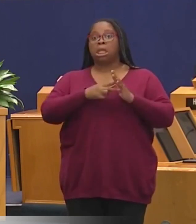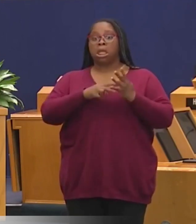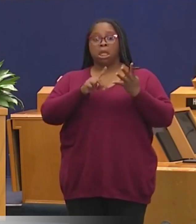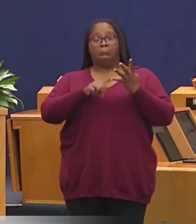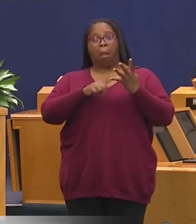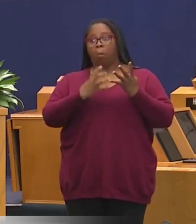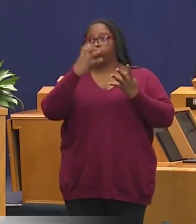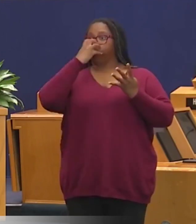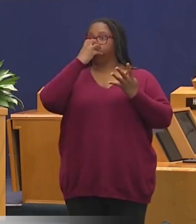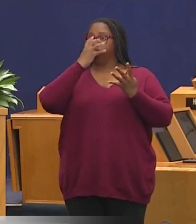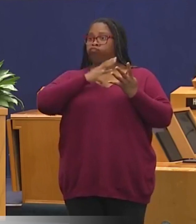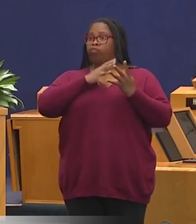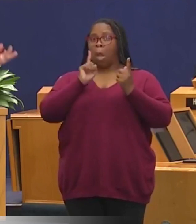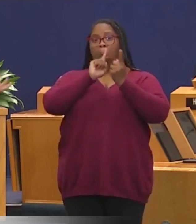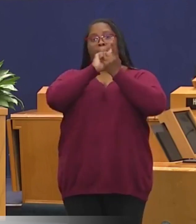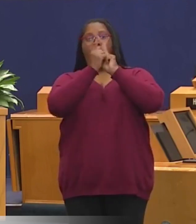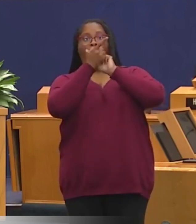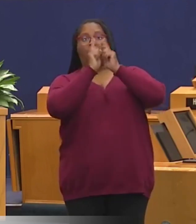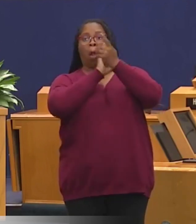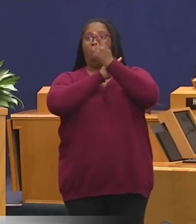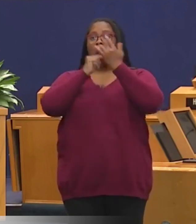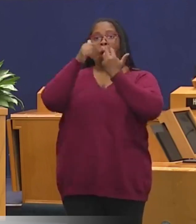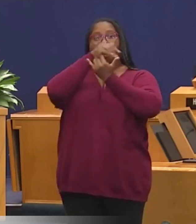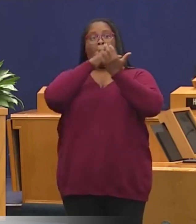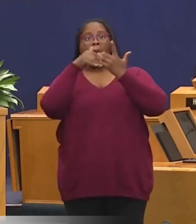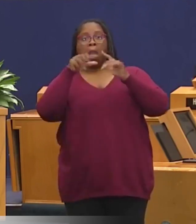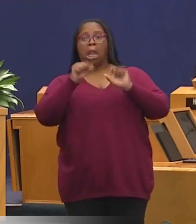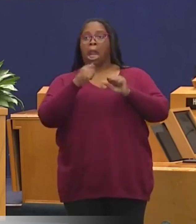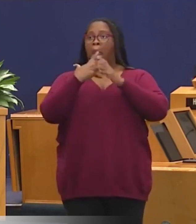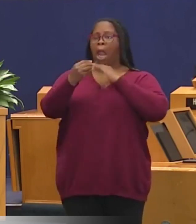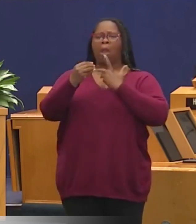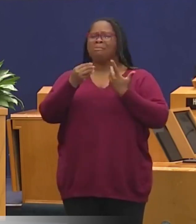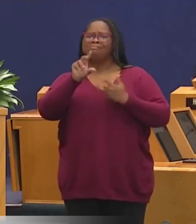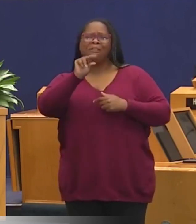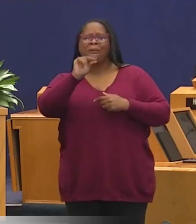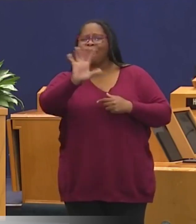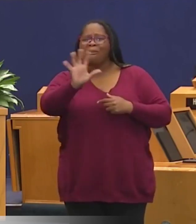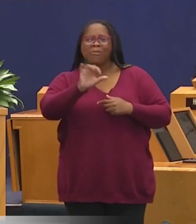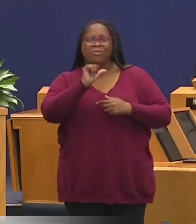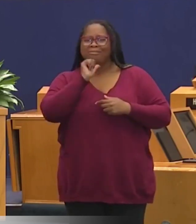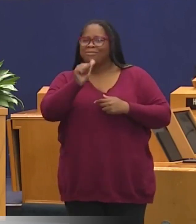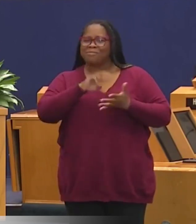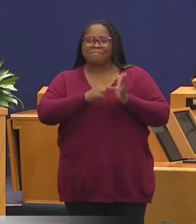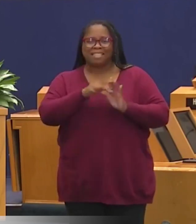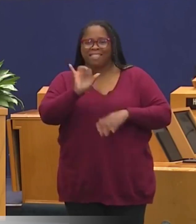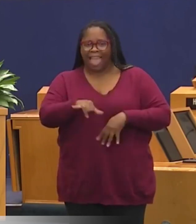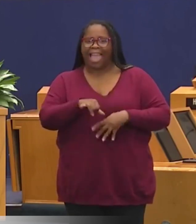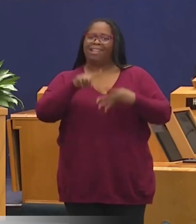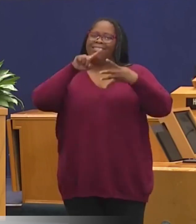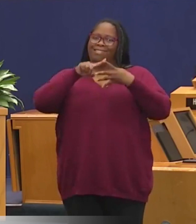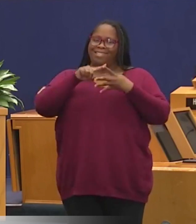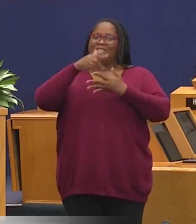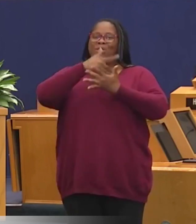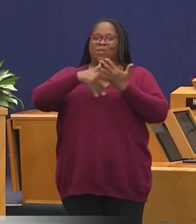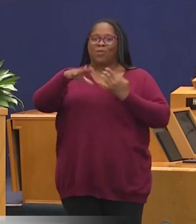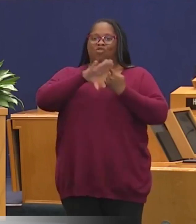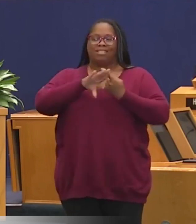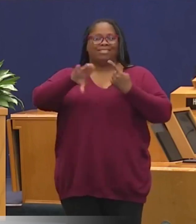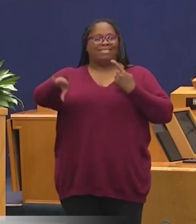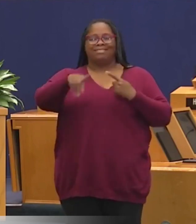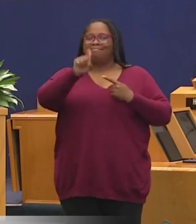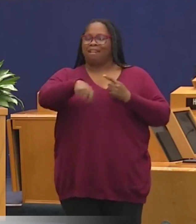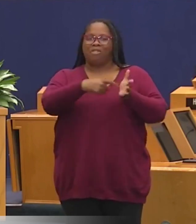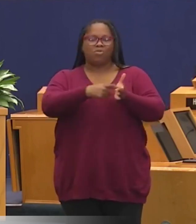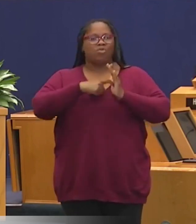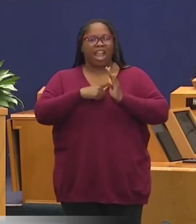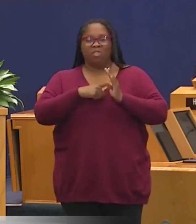Oh, I've covered my nose and my mouth and now I can just be out and about. That is not what we're saying. You must keep that social distance. The